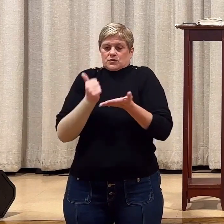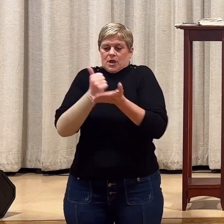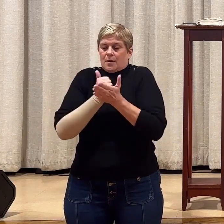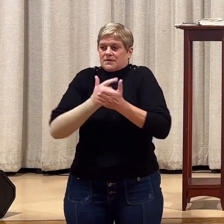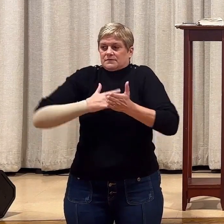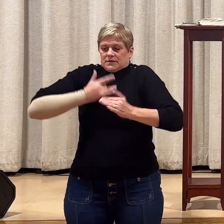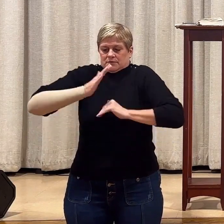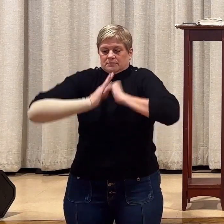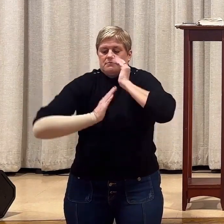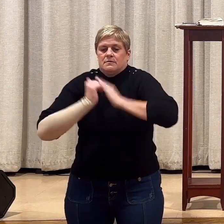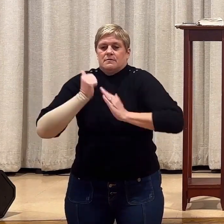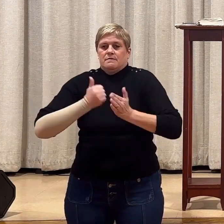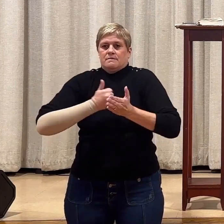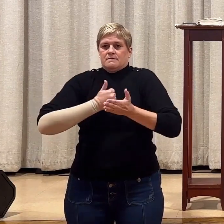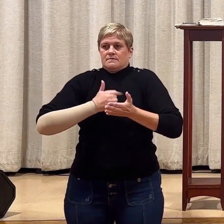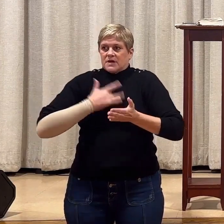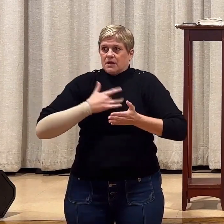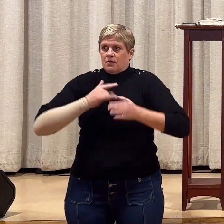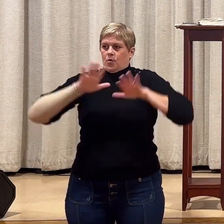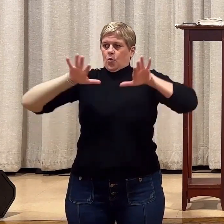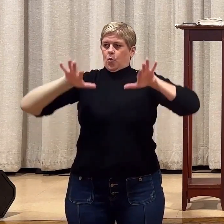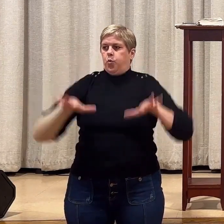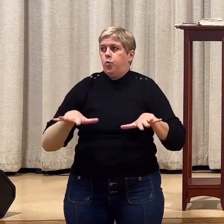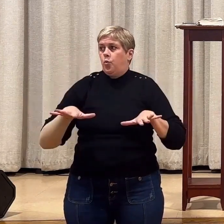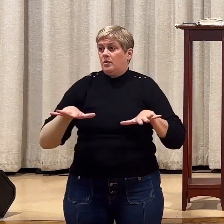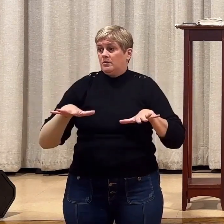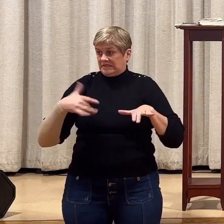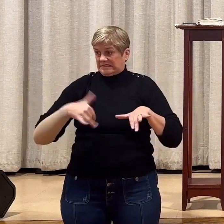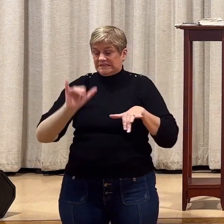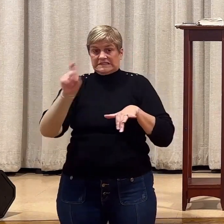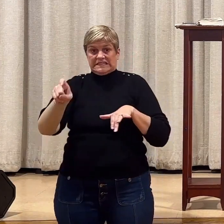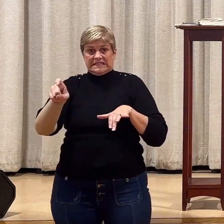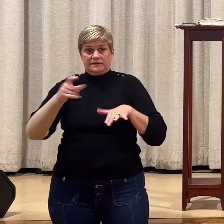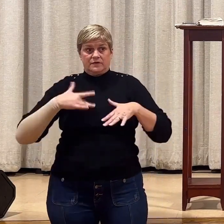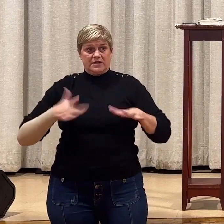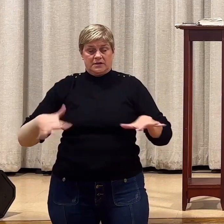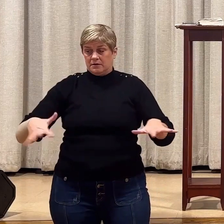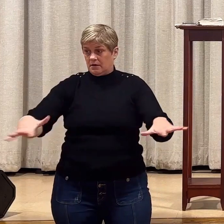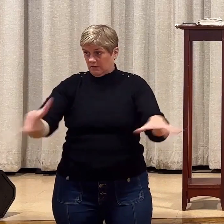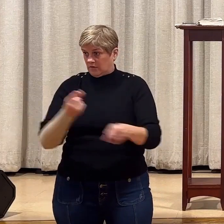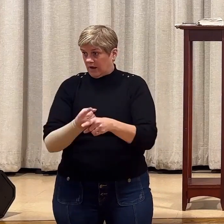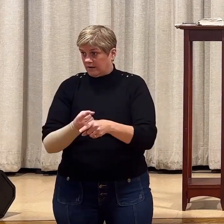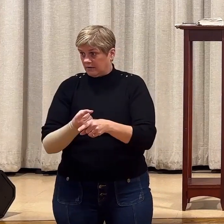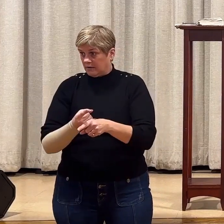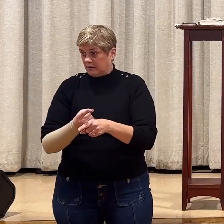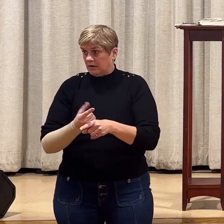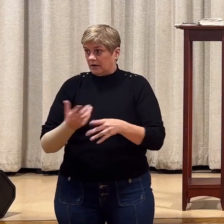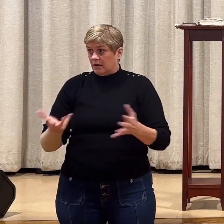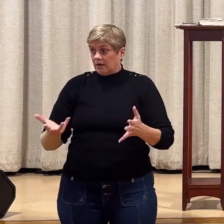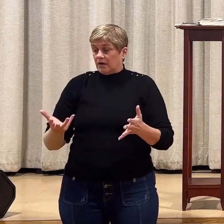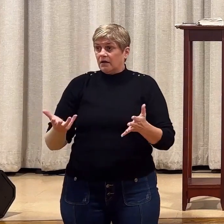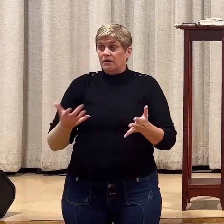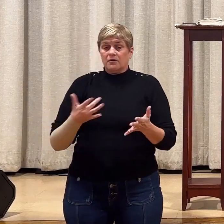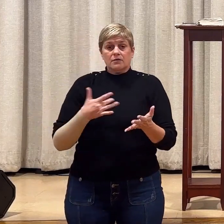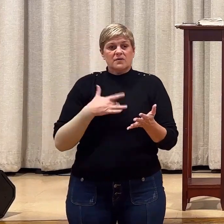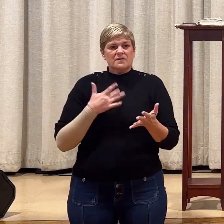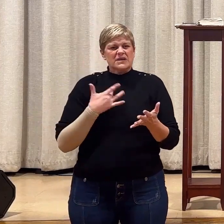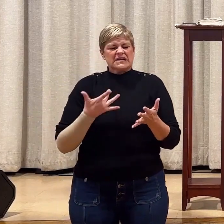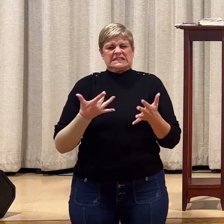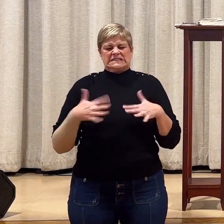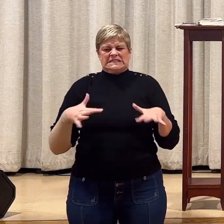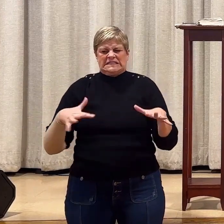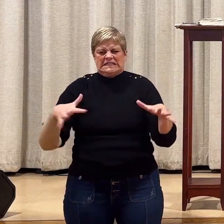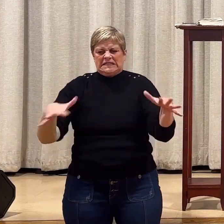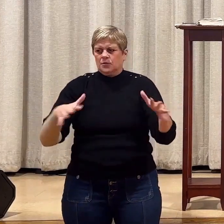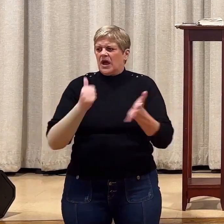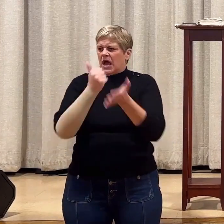binky, but we still need something to calm our soul when we get anxious. We still need there to be something that calms us